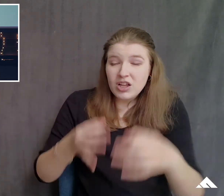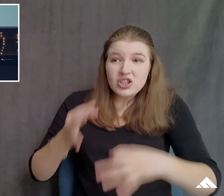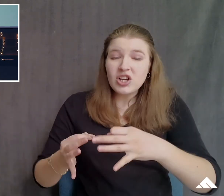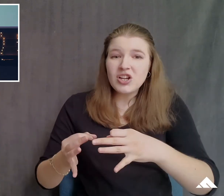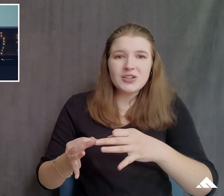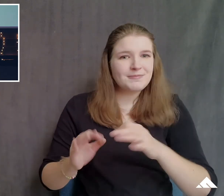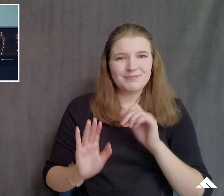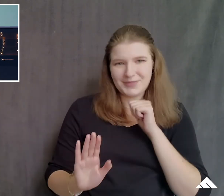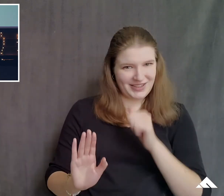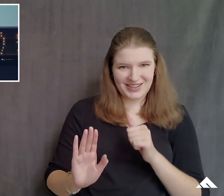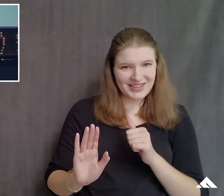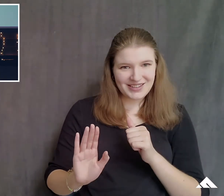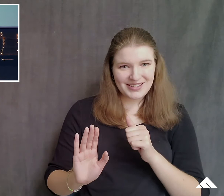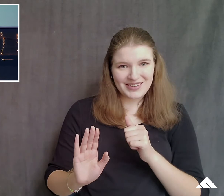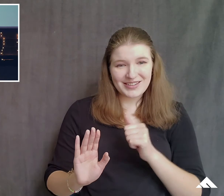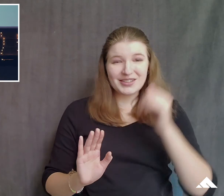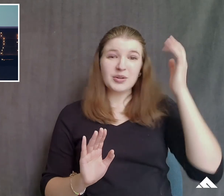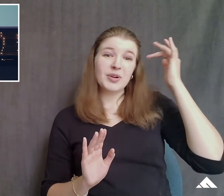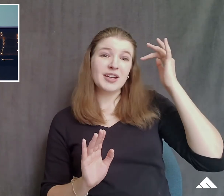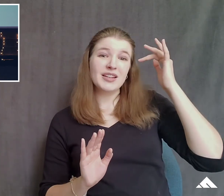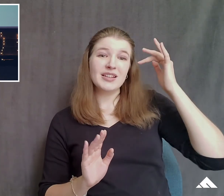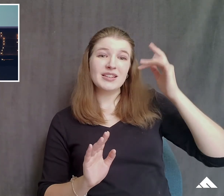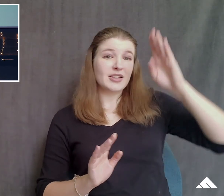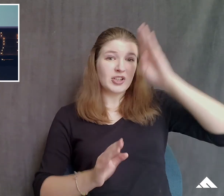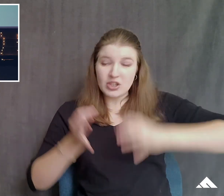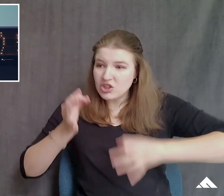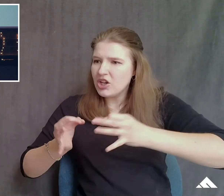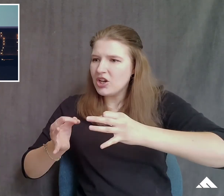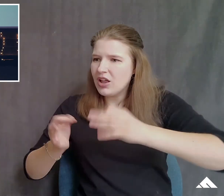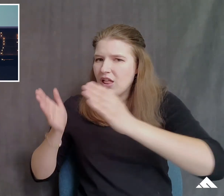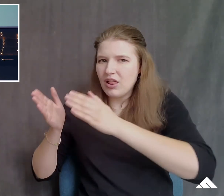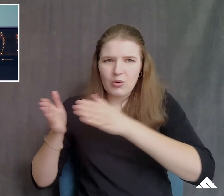because God put that judgment on Jesus.